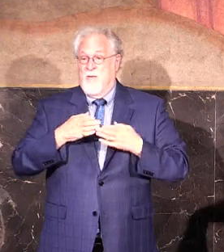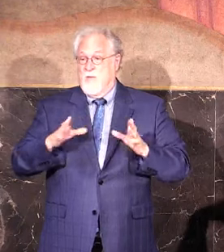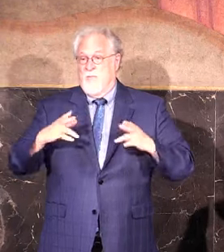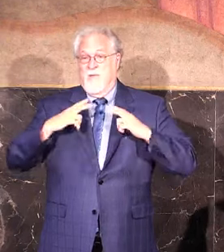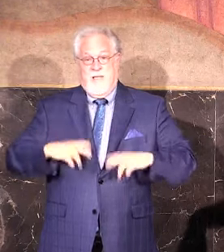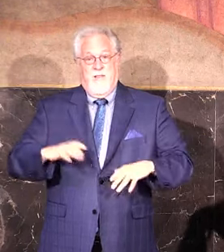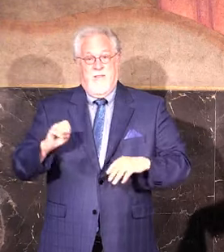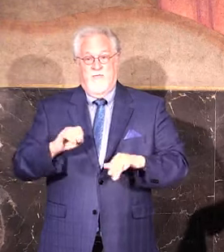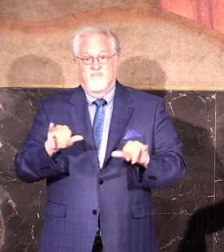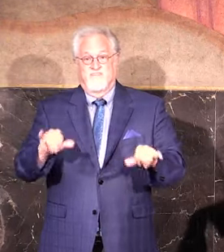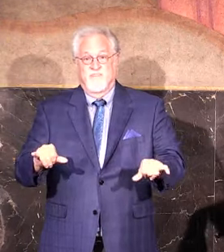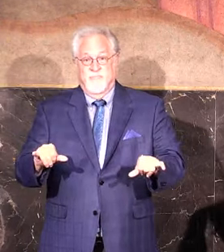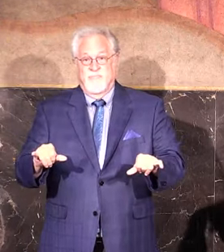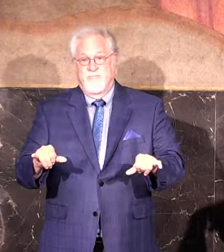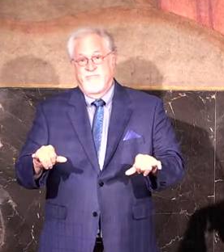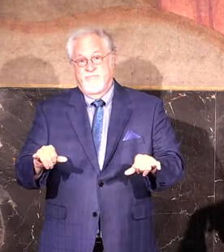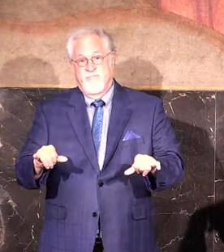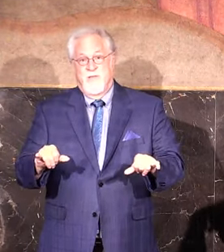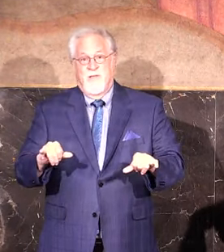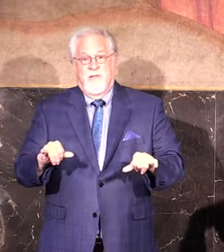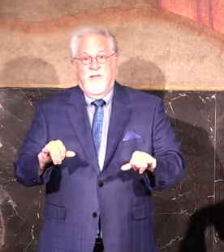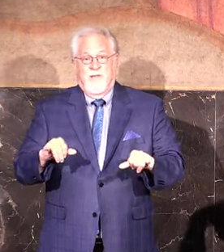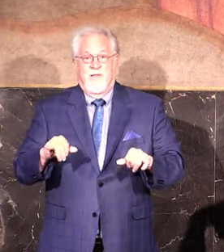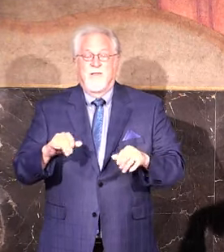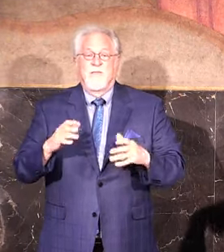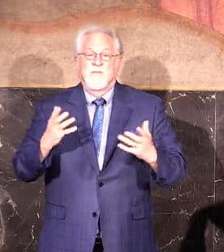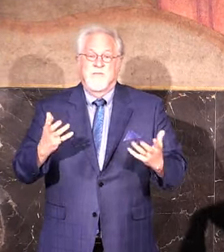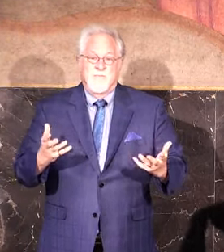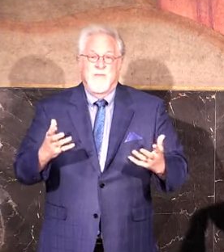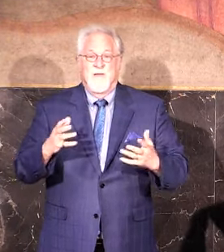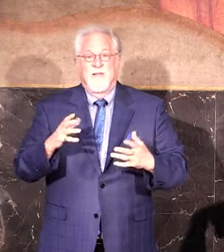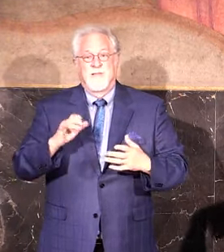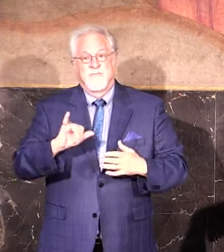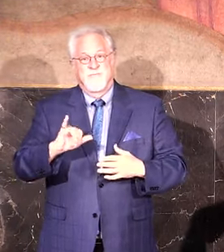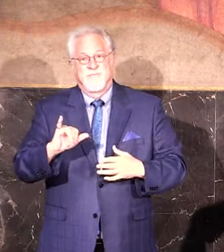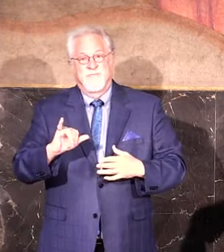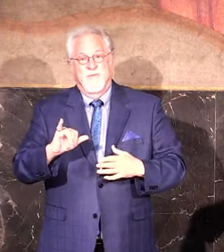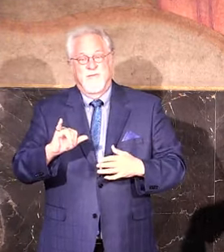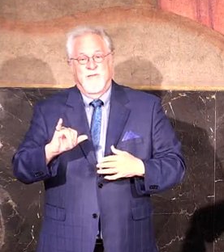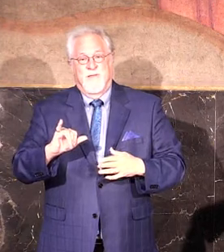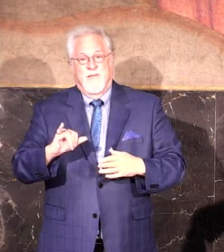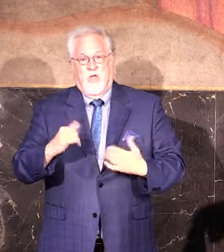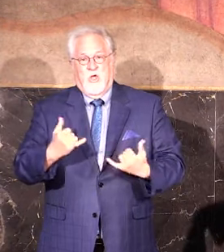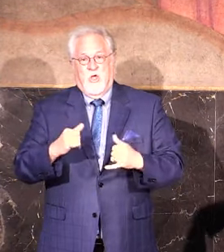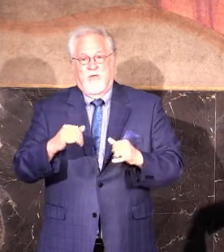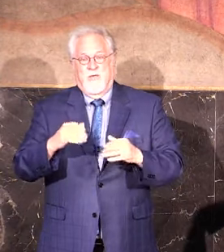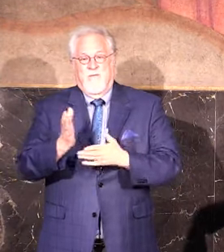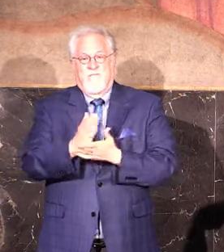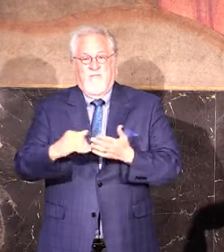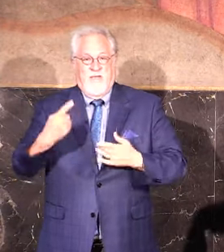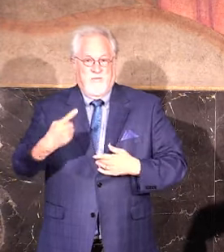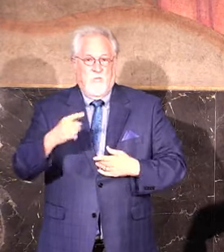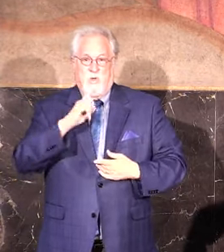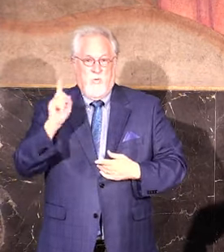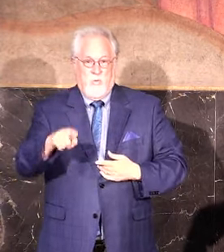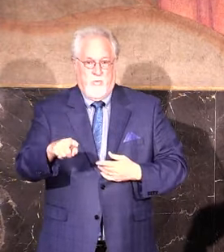emergency remains in place, as does the current Phase 1